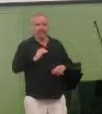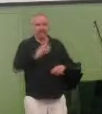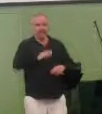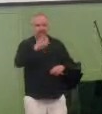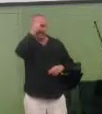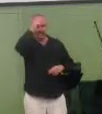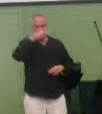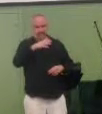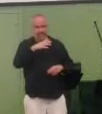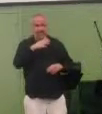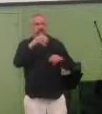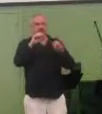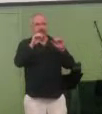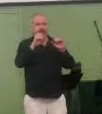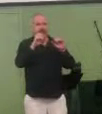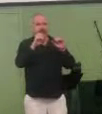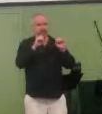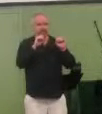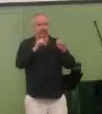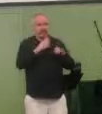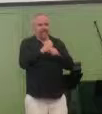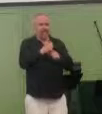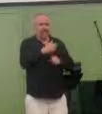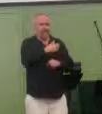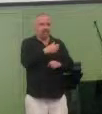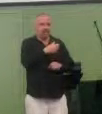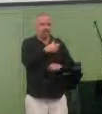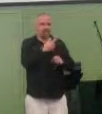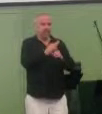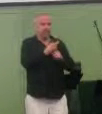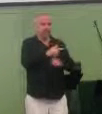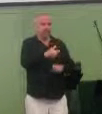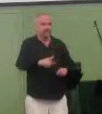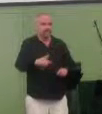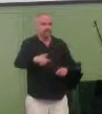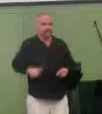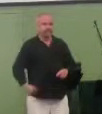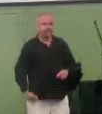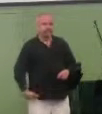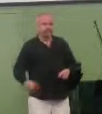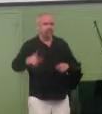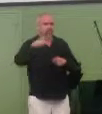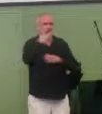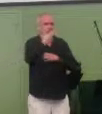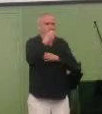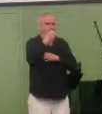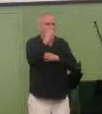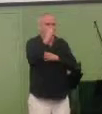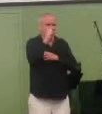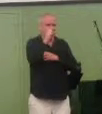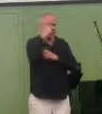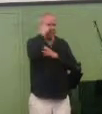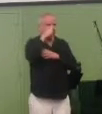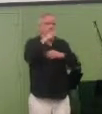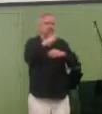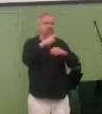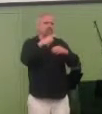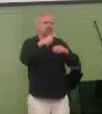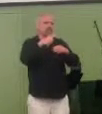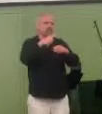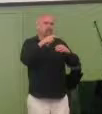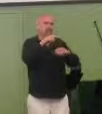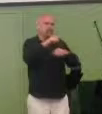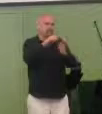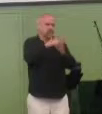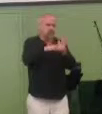could obtain hormones and surgery. This change alone opened up the world of possibility